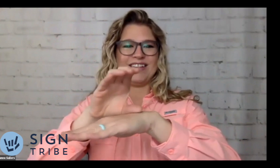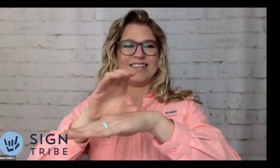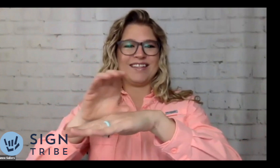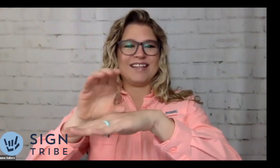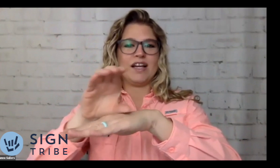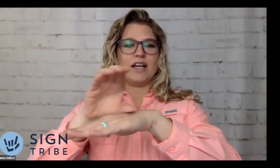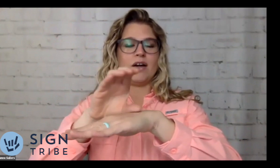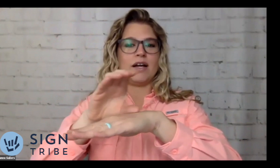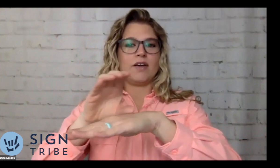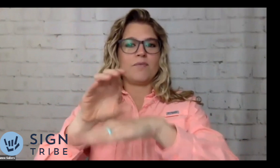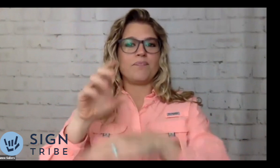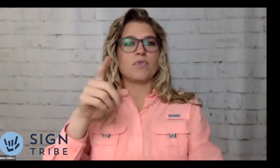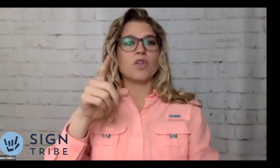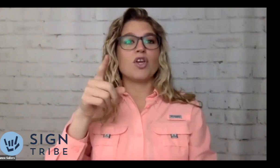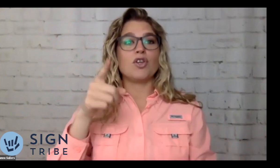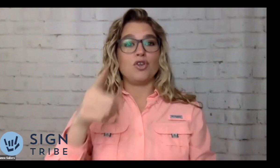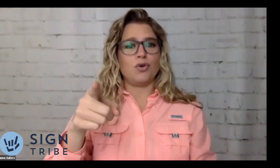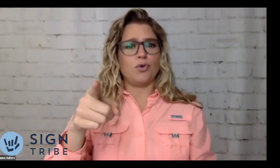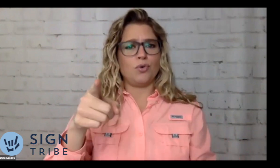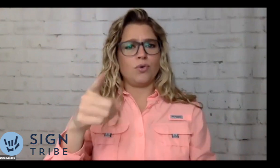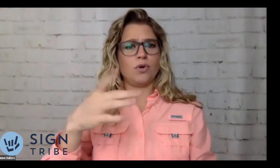Hot chocolate. You.